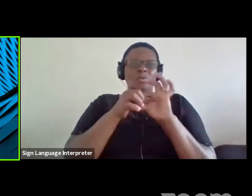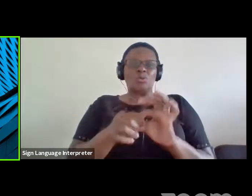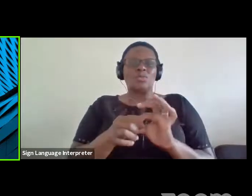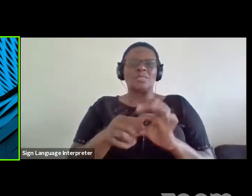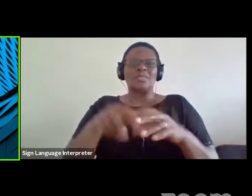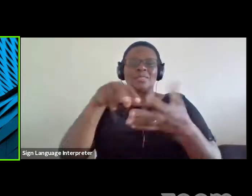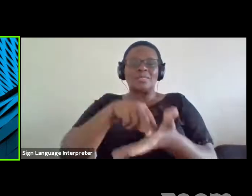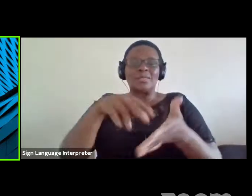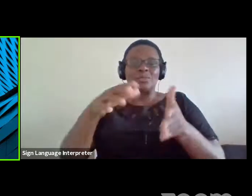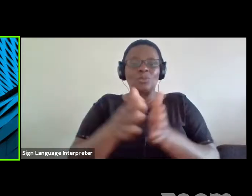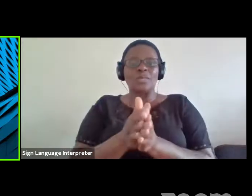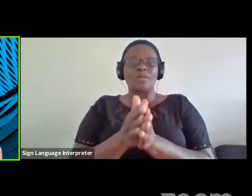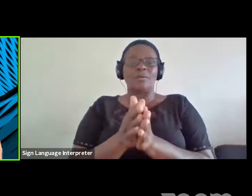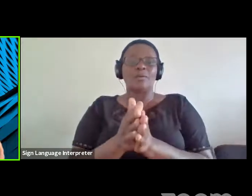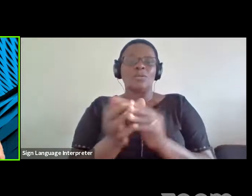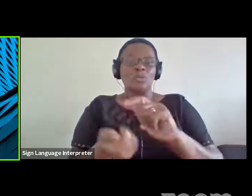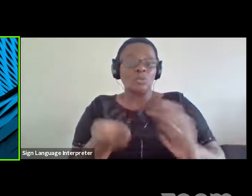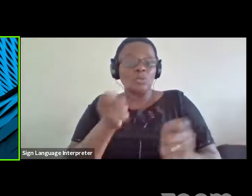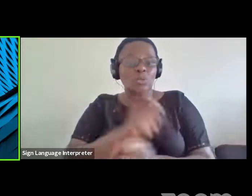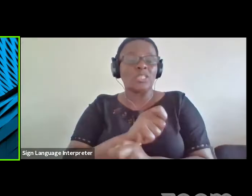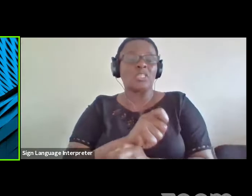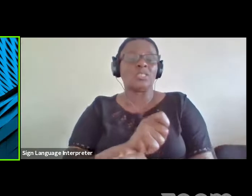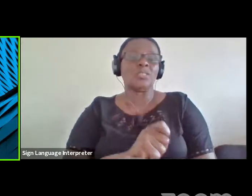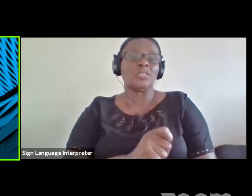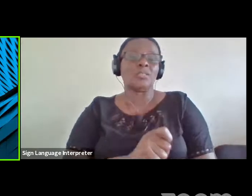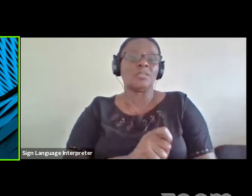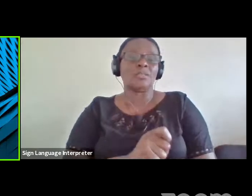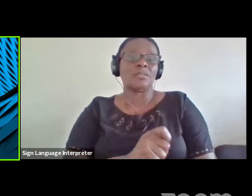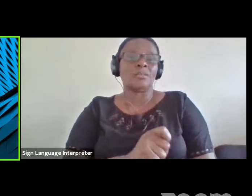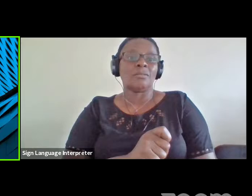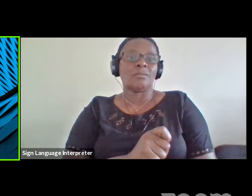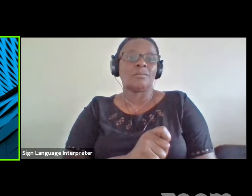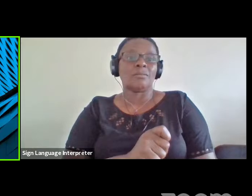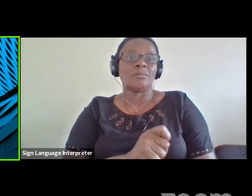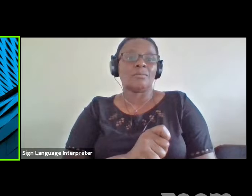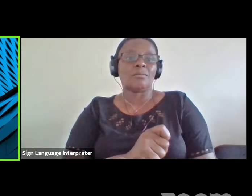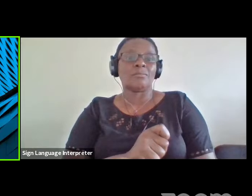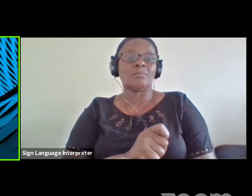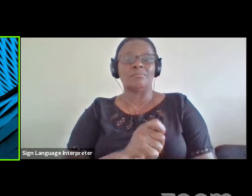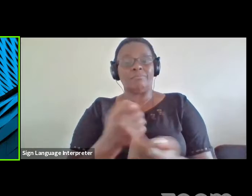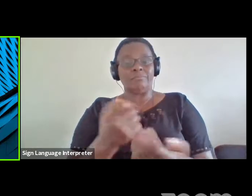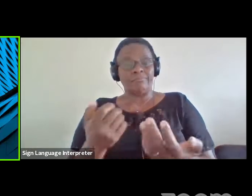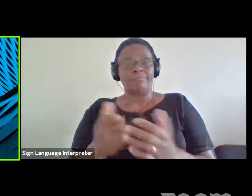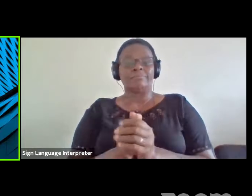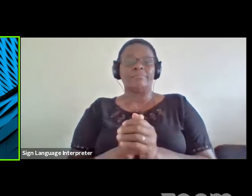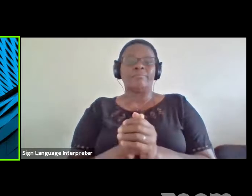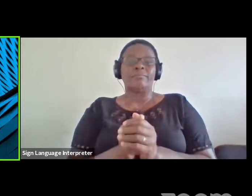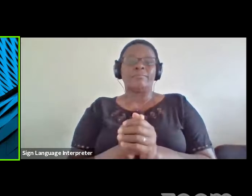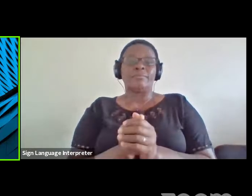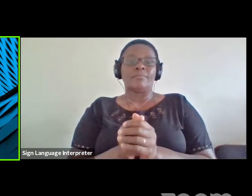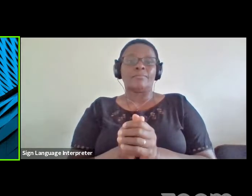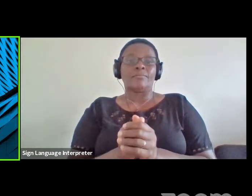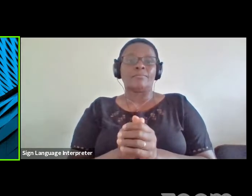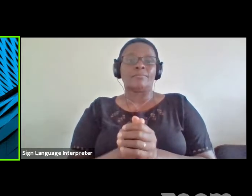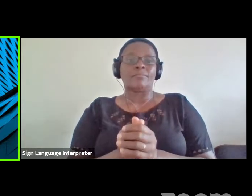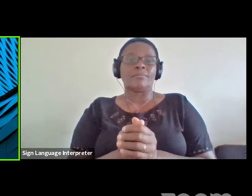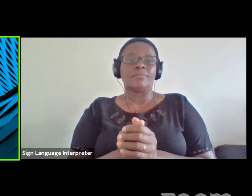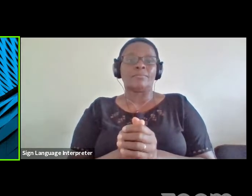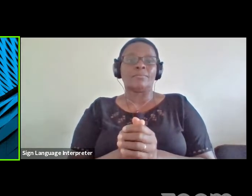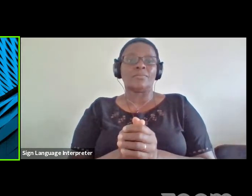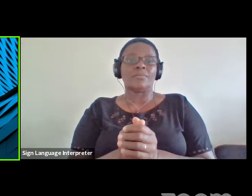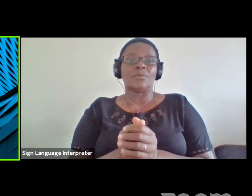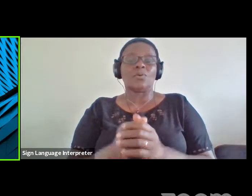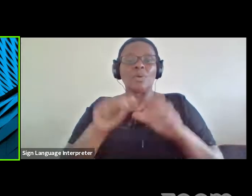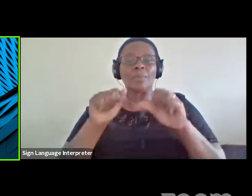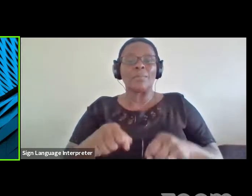fuel nationalistic cyber sentiment, but rather coalesce around a movement that demands trust and security in cyberspace.